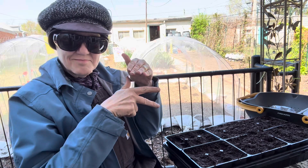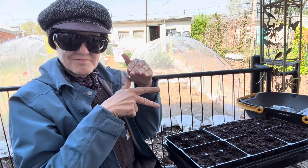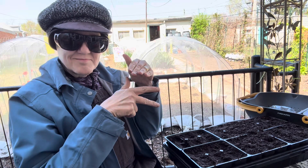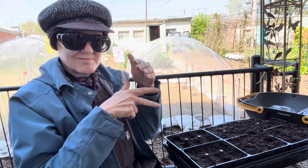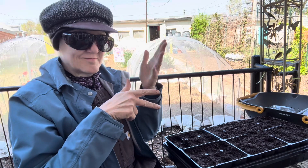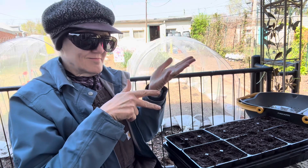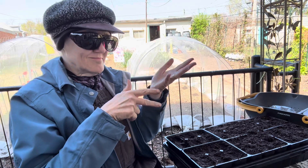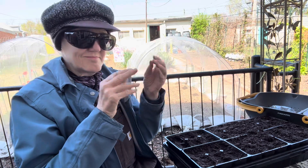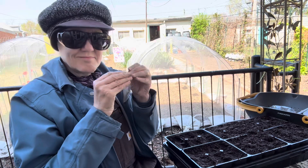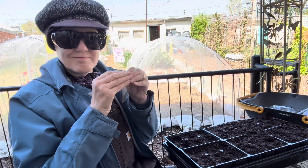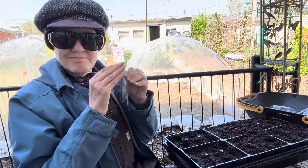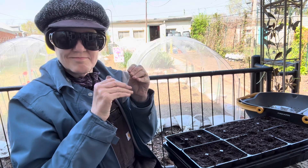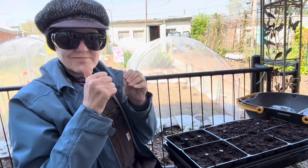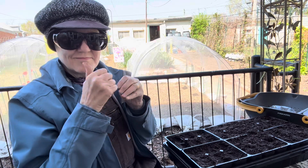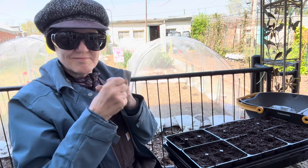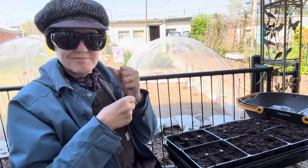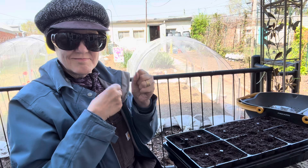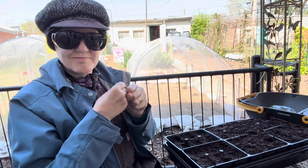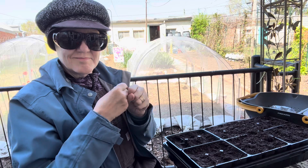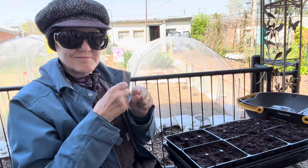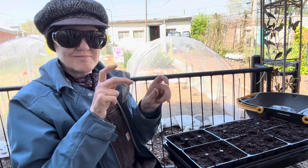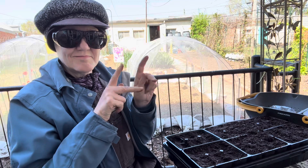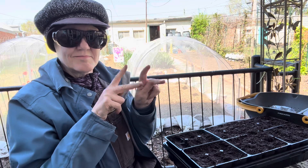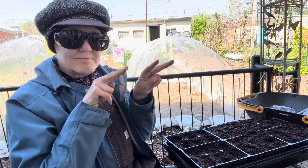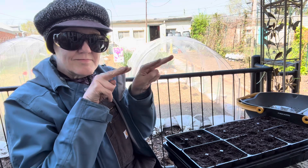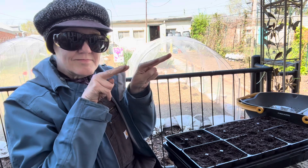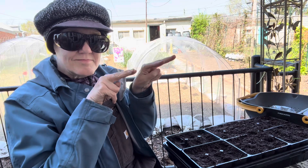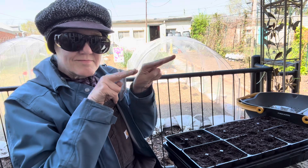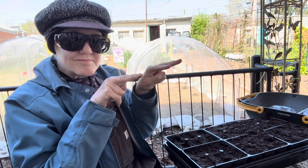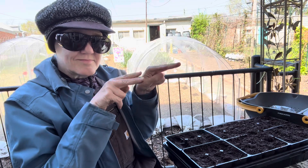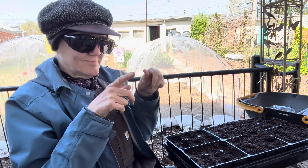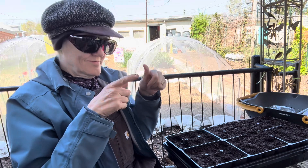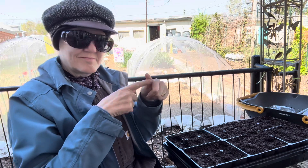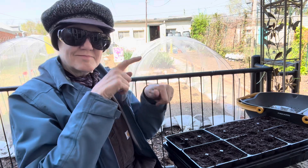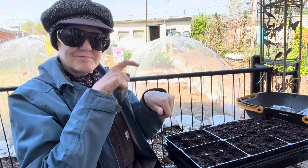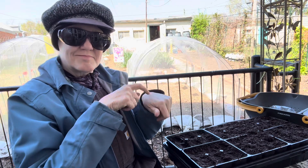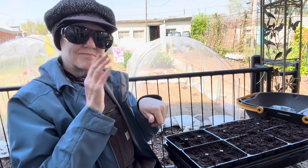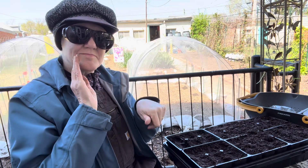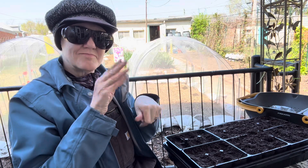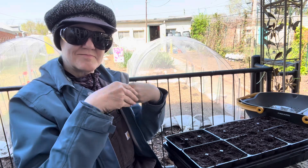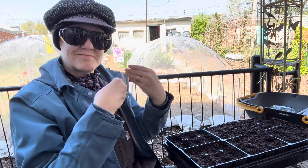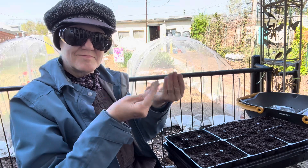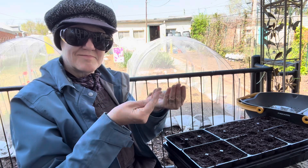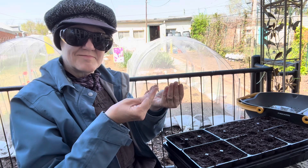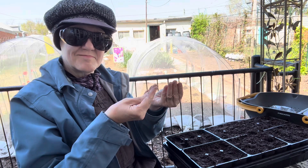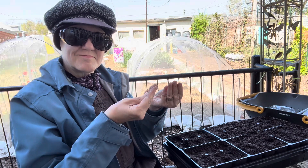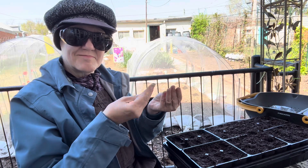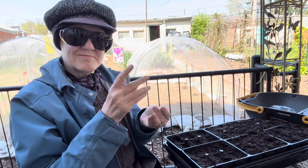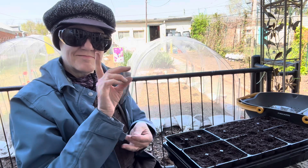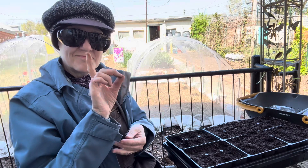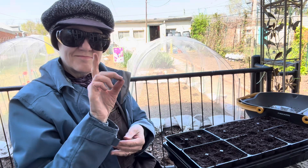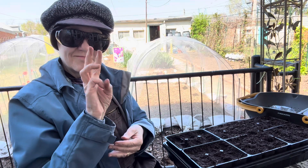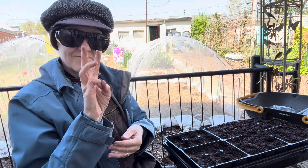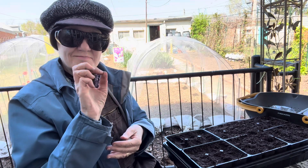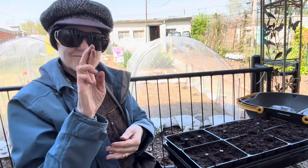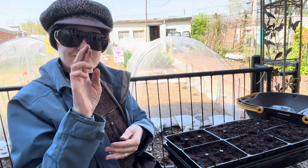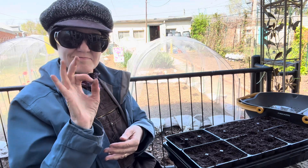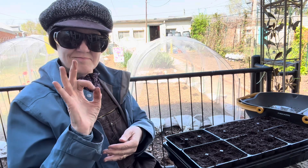sunflowers. I've been doing it for over 10 years and people really look forward to it. And this is the first time I'm going to be including a